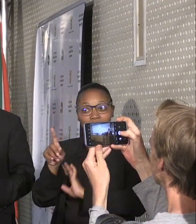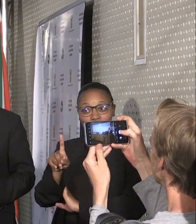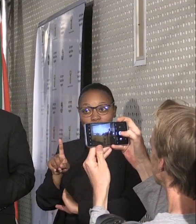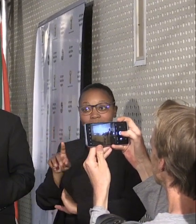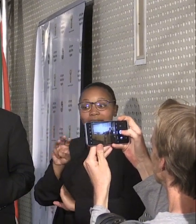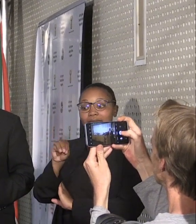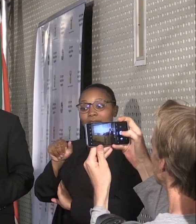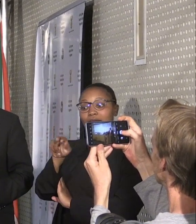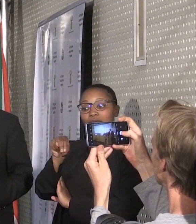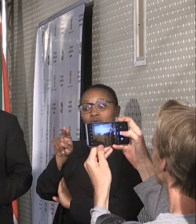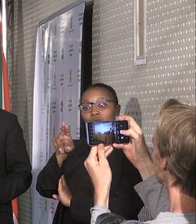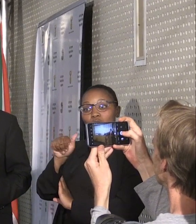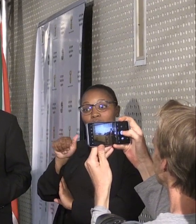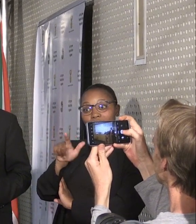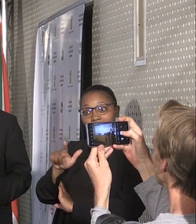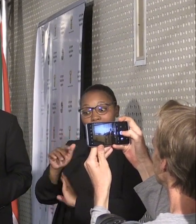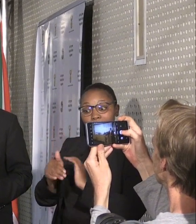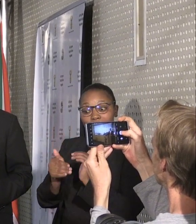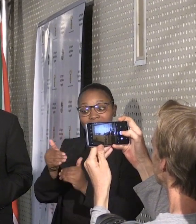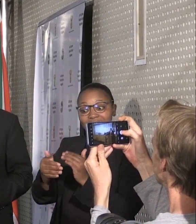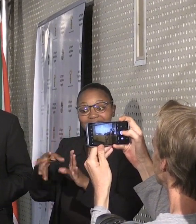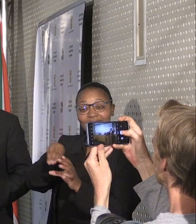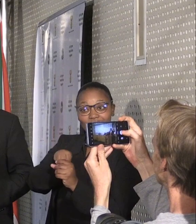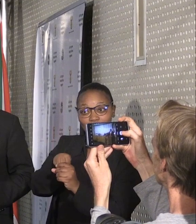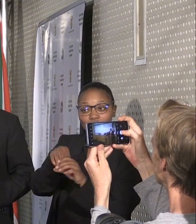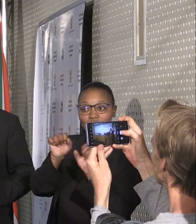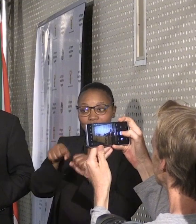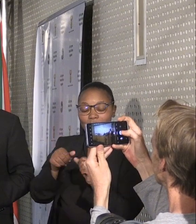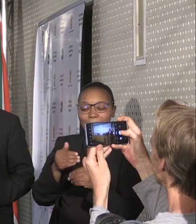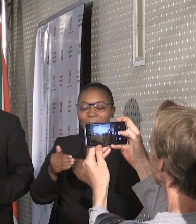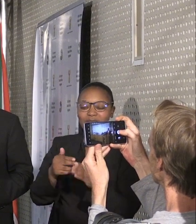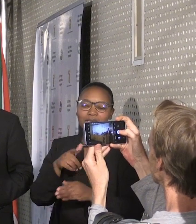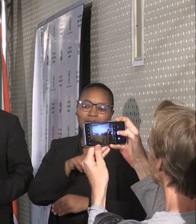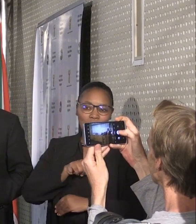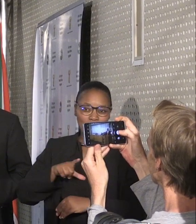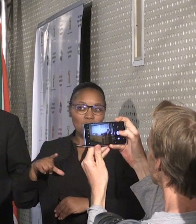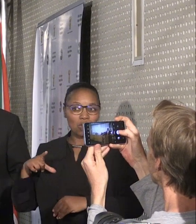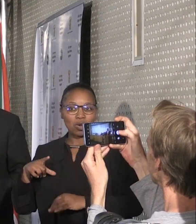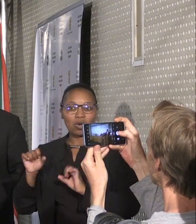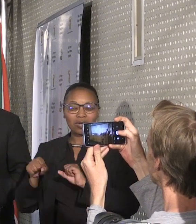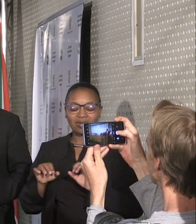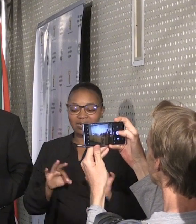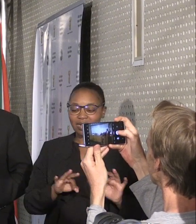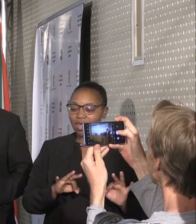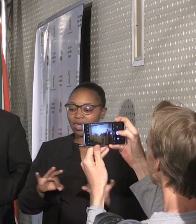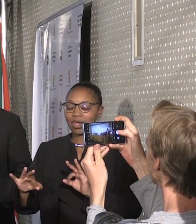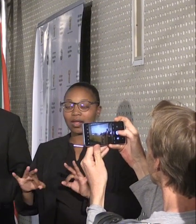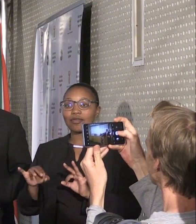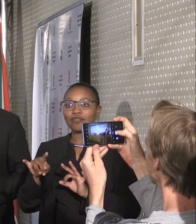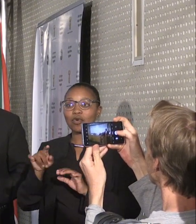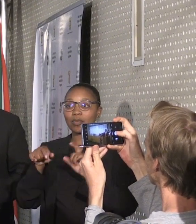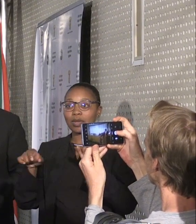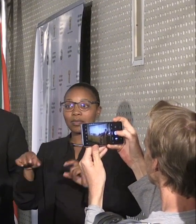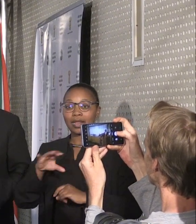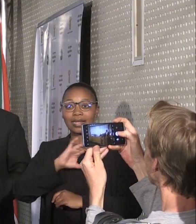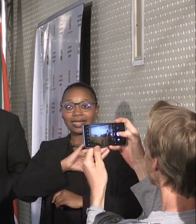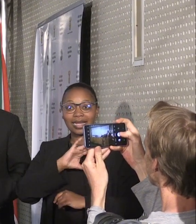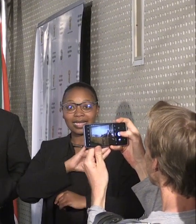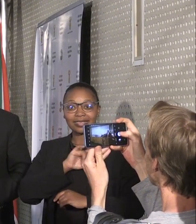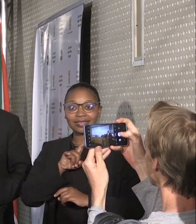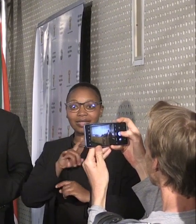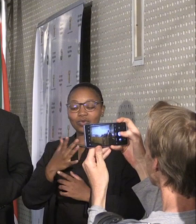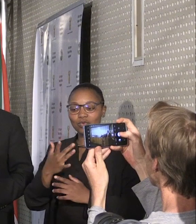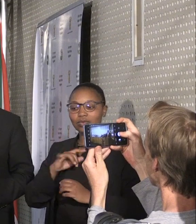process is time-consuming, which has taken longer than desirable period for clients that were impacted